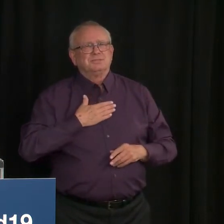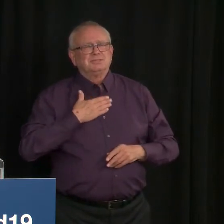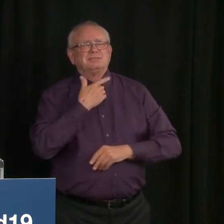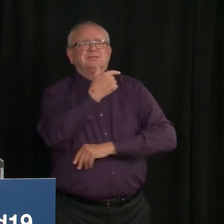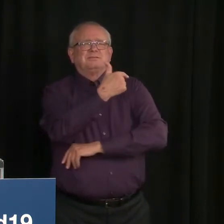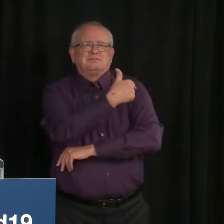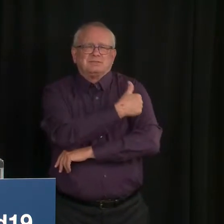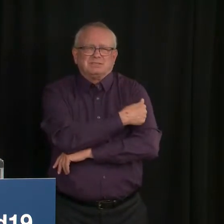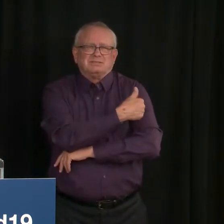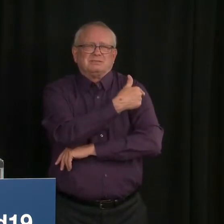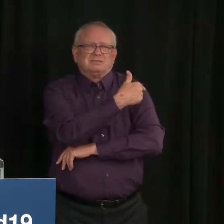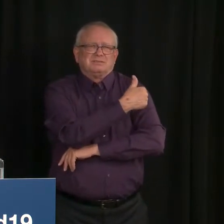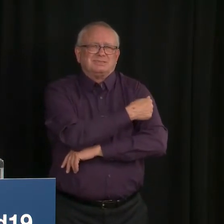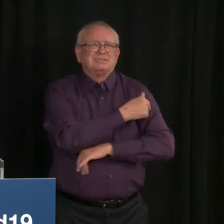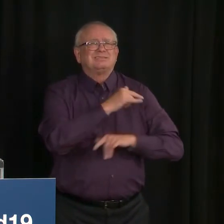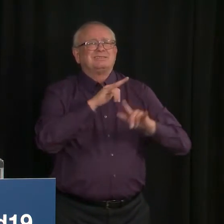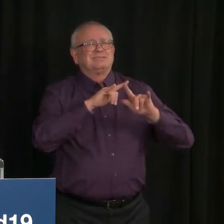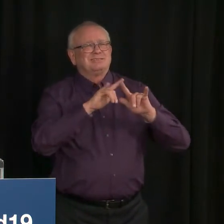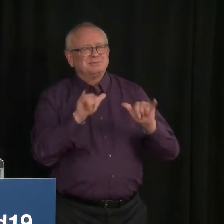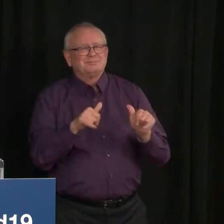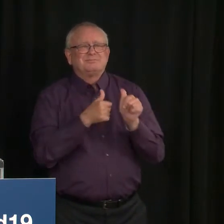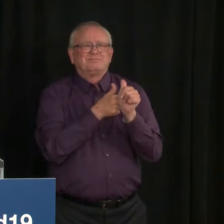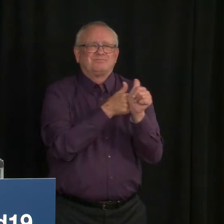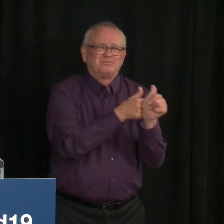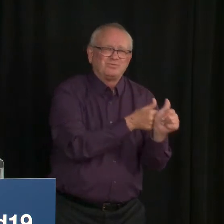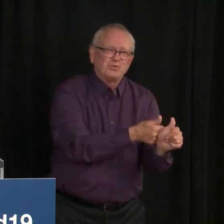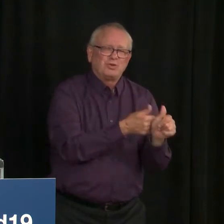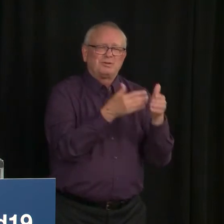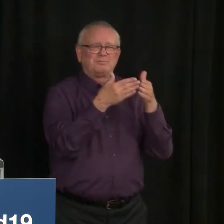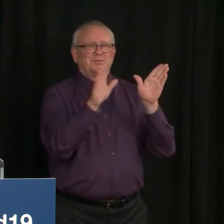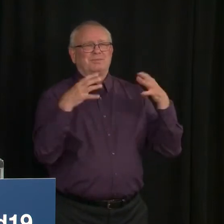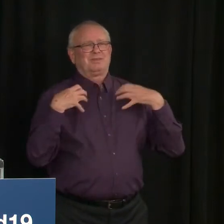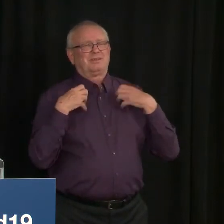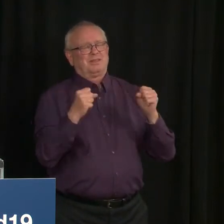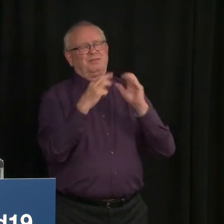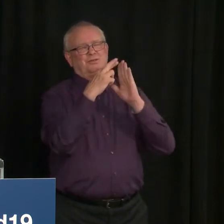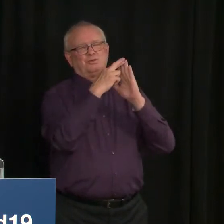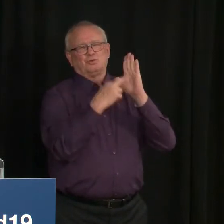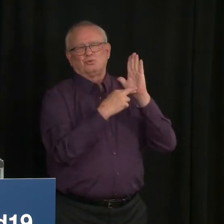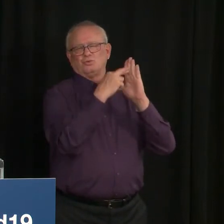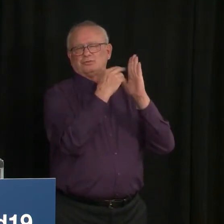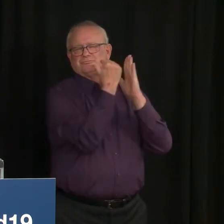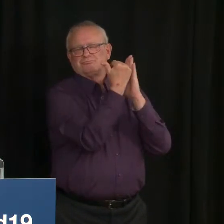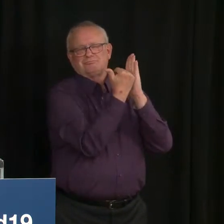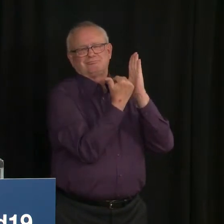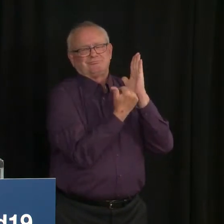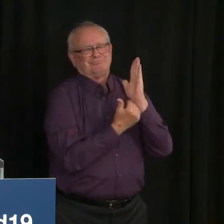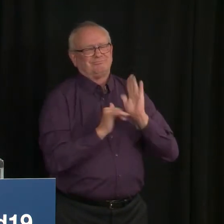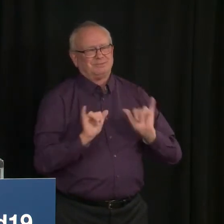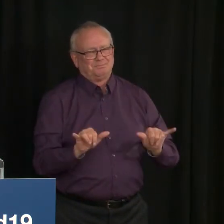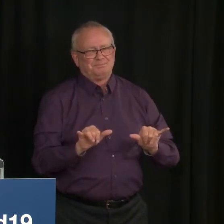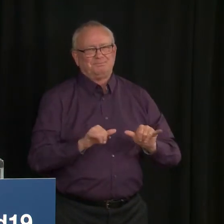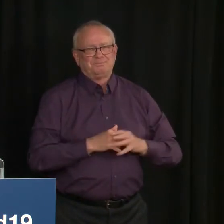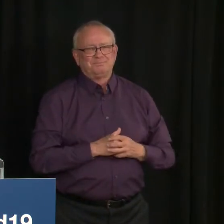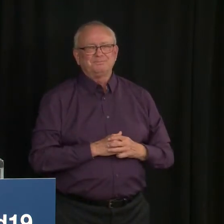public health measures in every setting that we're in right now. Operator, could you put through the next caller, please?